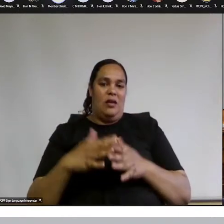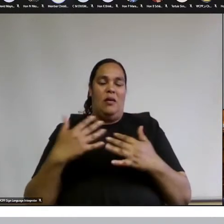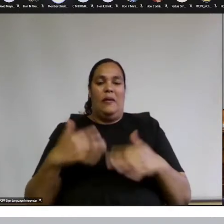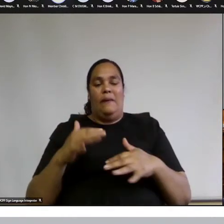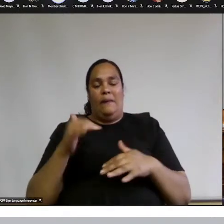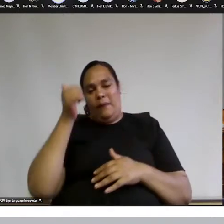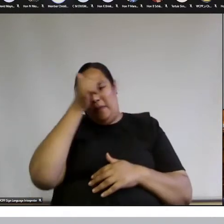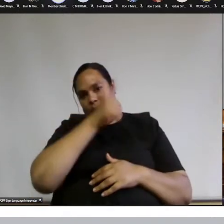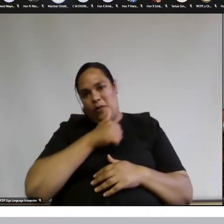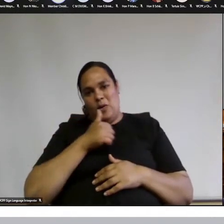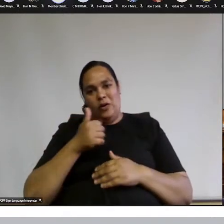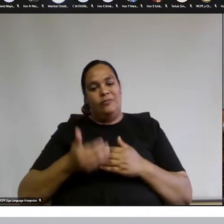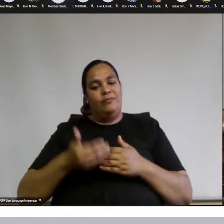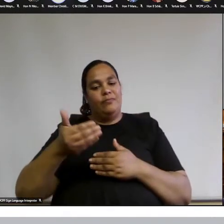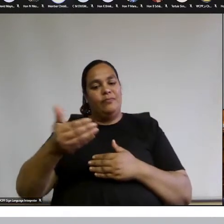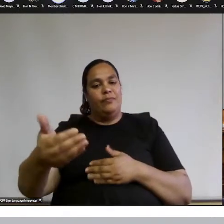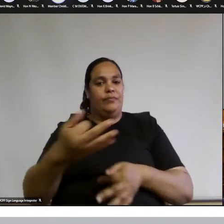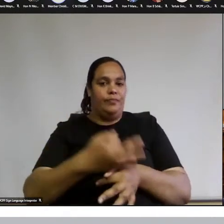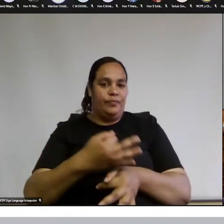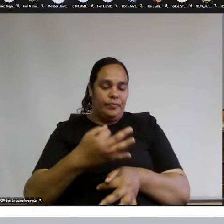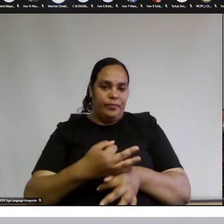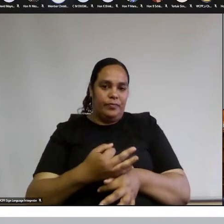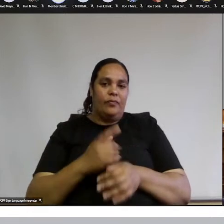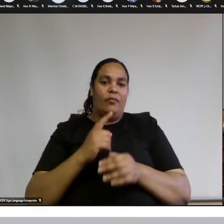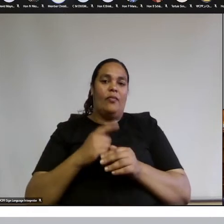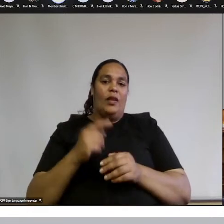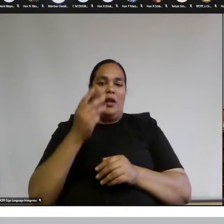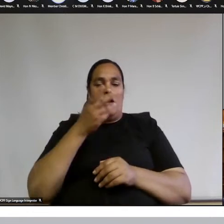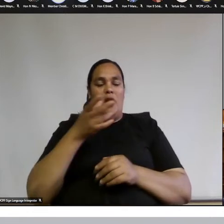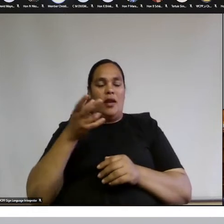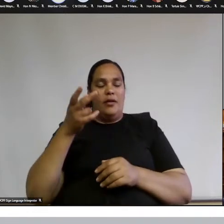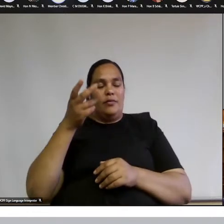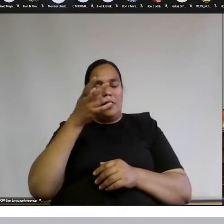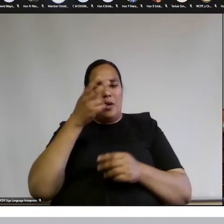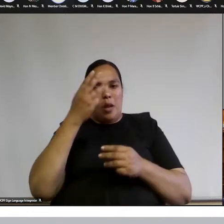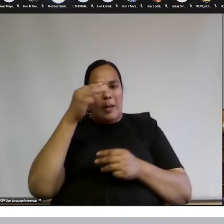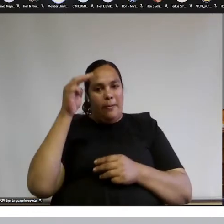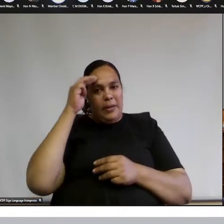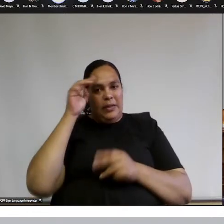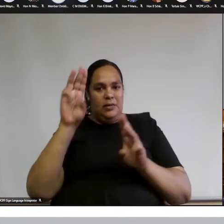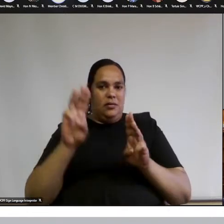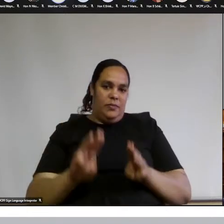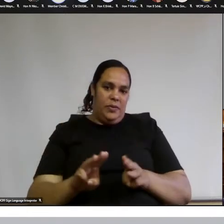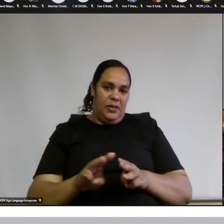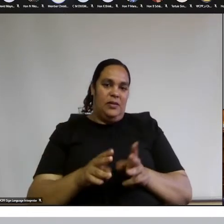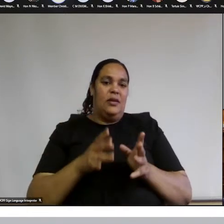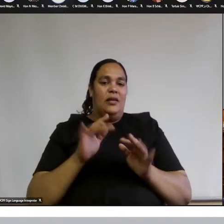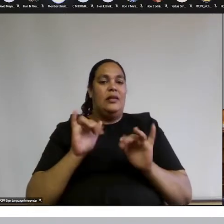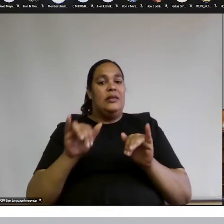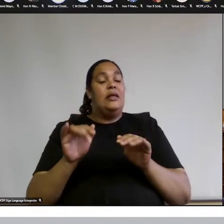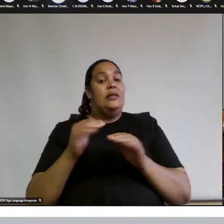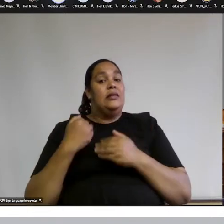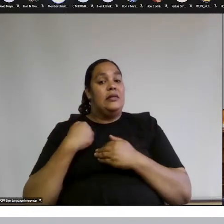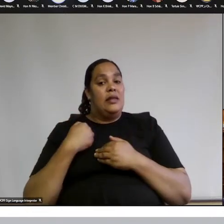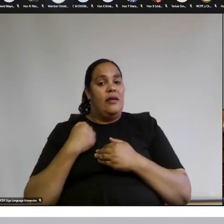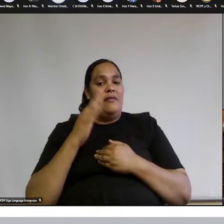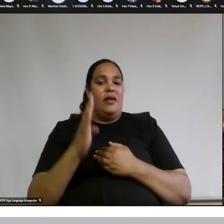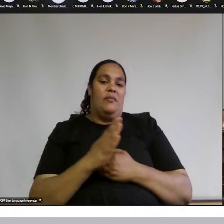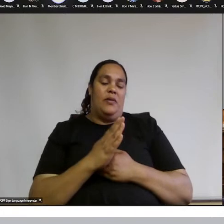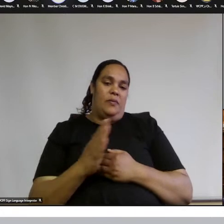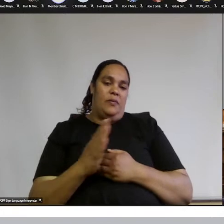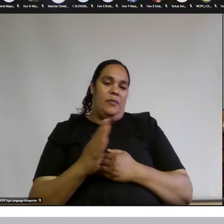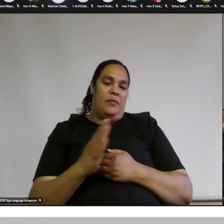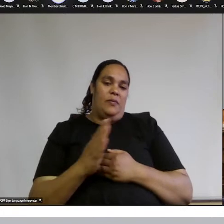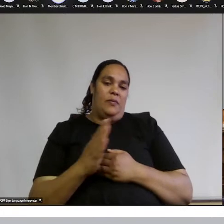God, Everlasting Father, and Prince of Peace. With that said, stay safe and be blessed.